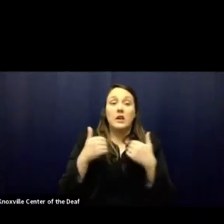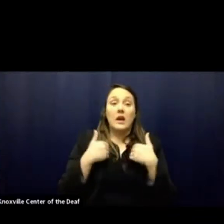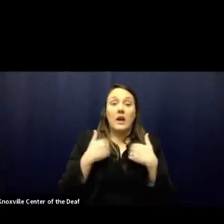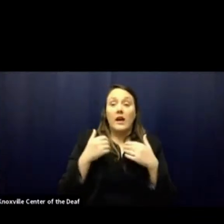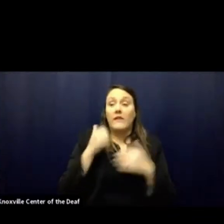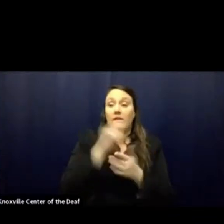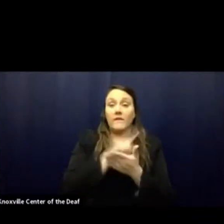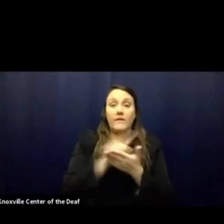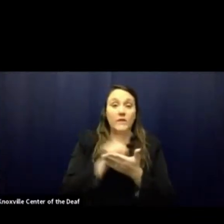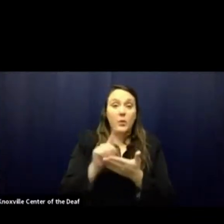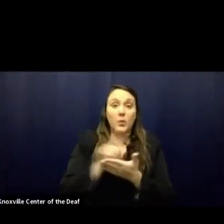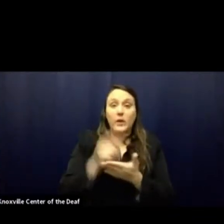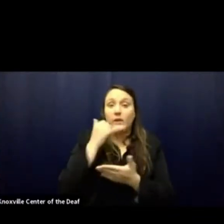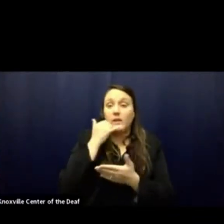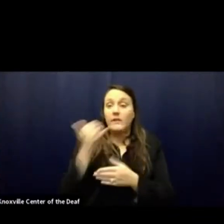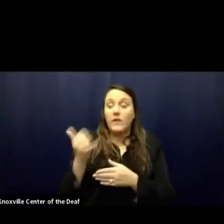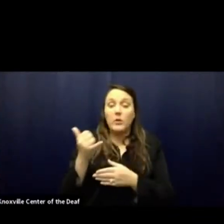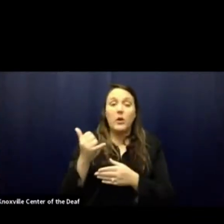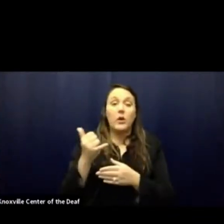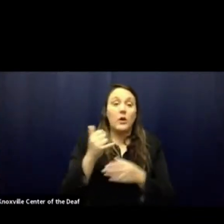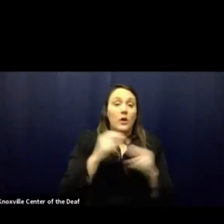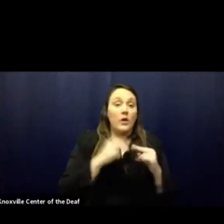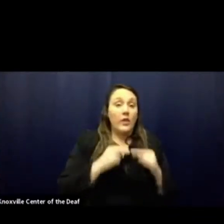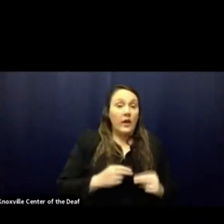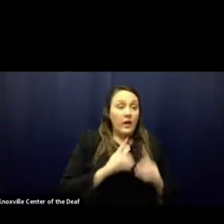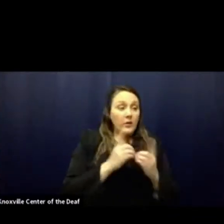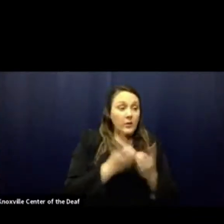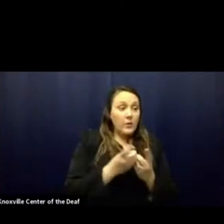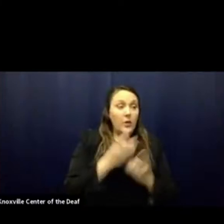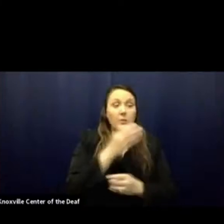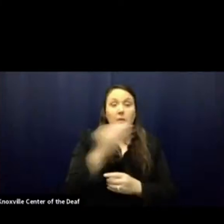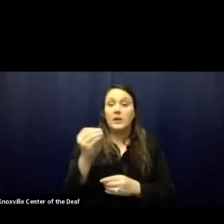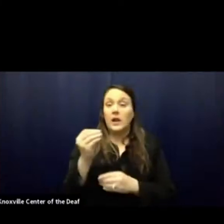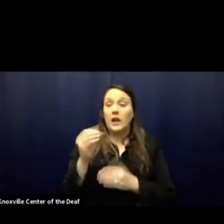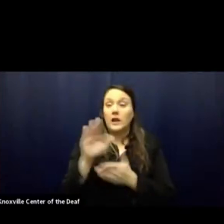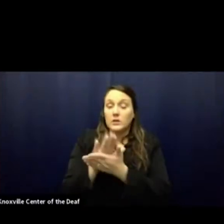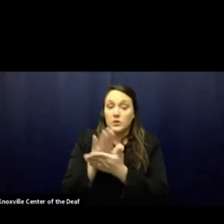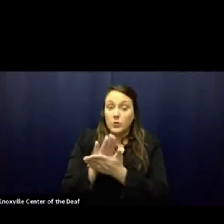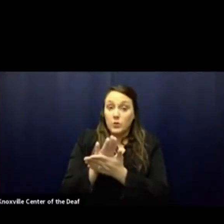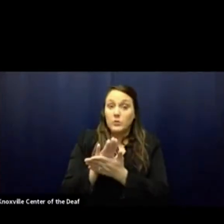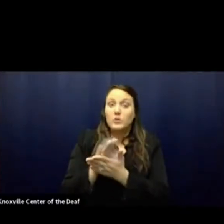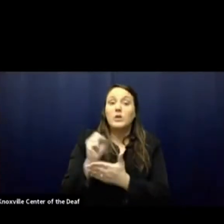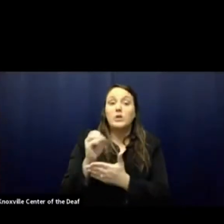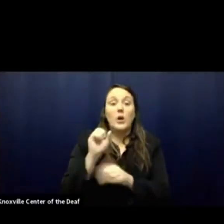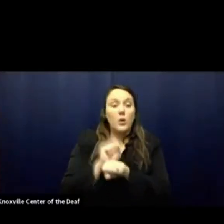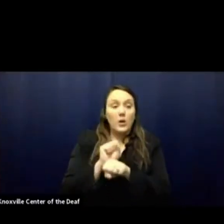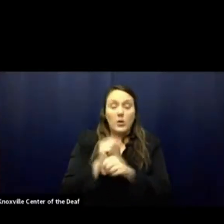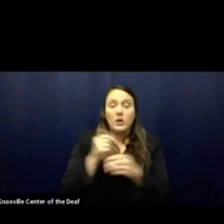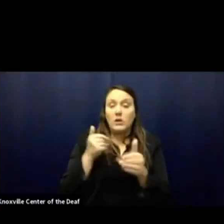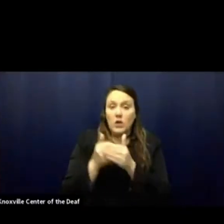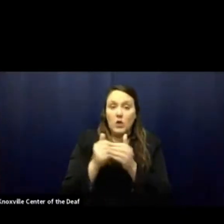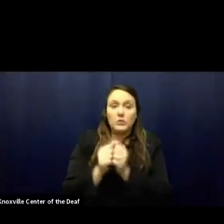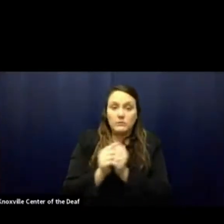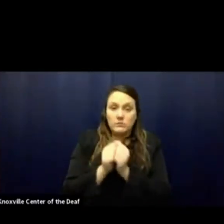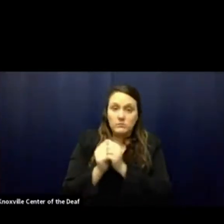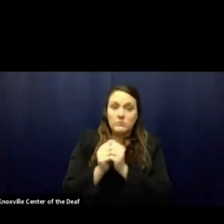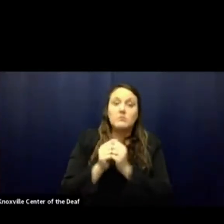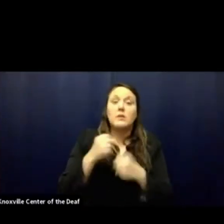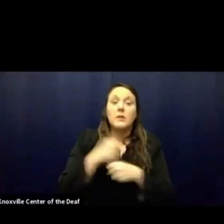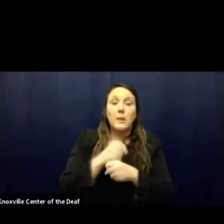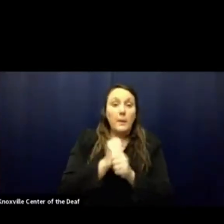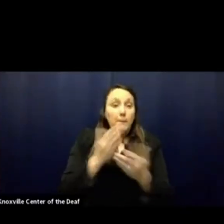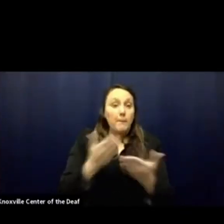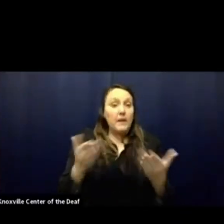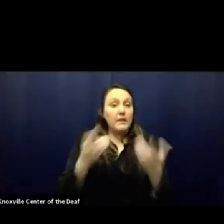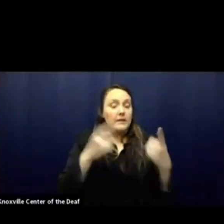calls, the health department leadership and school leadership. So we're working very closely together with the schools to make things happen